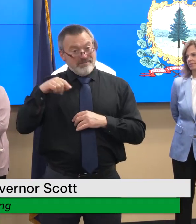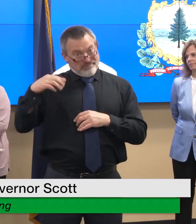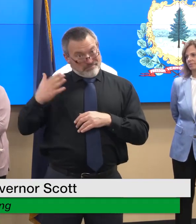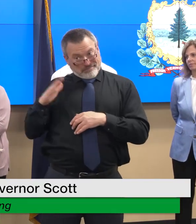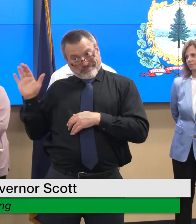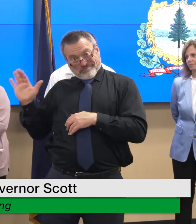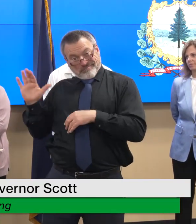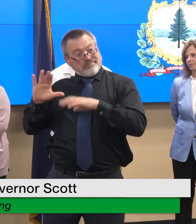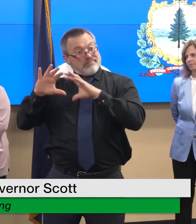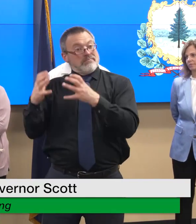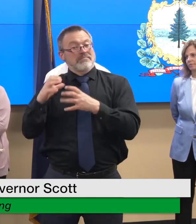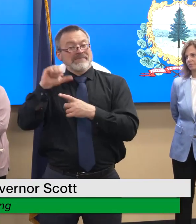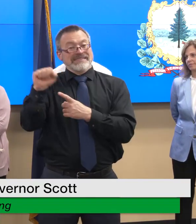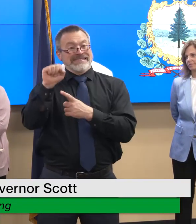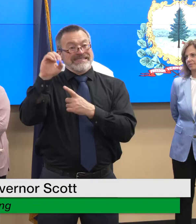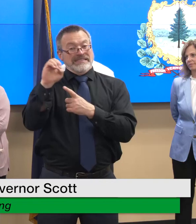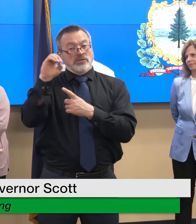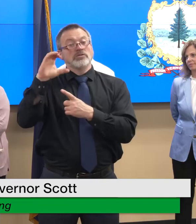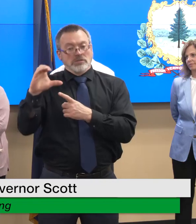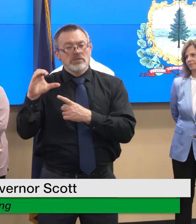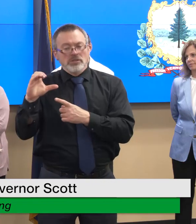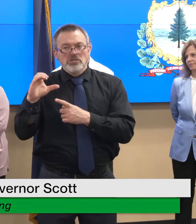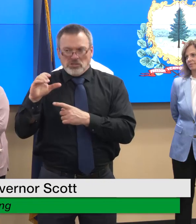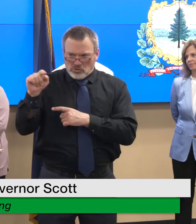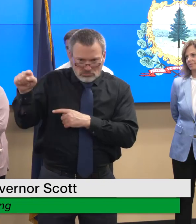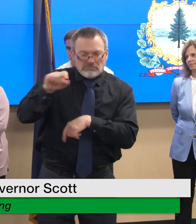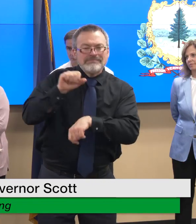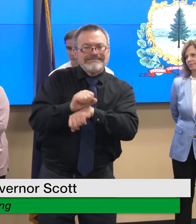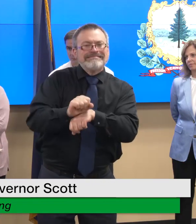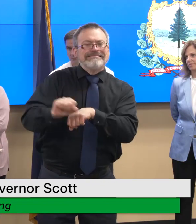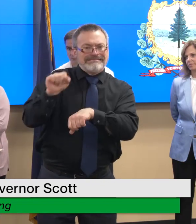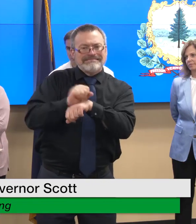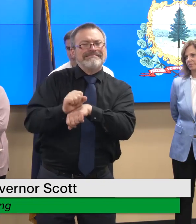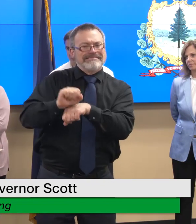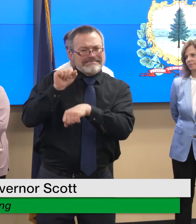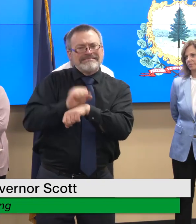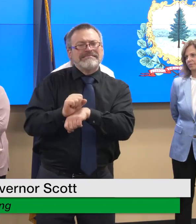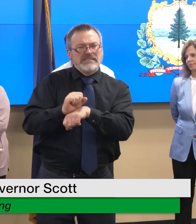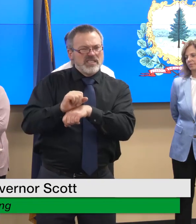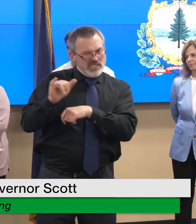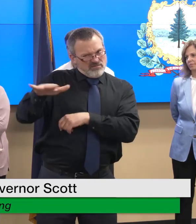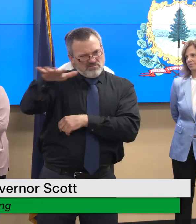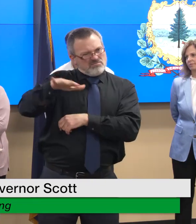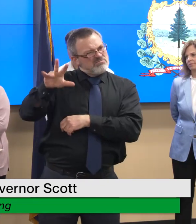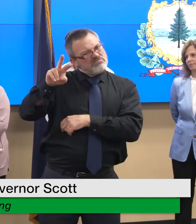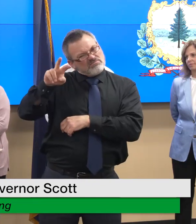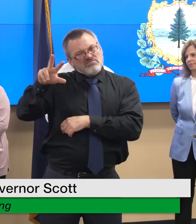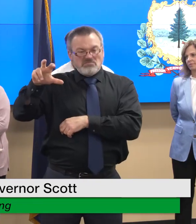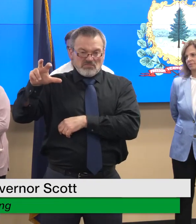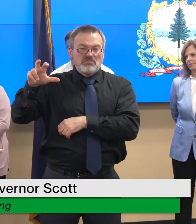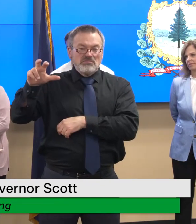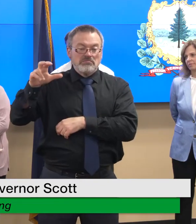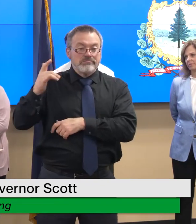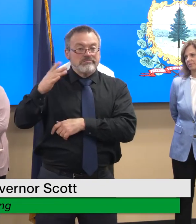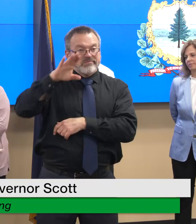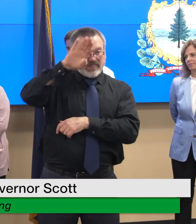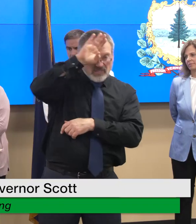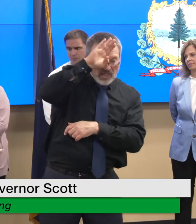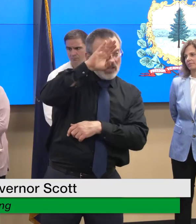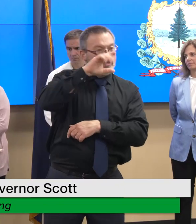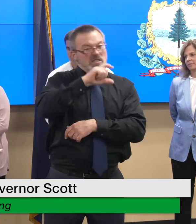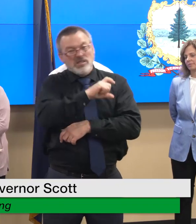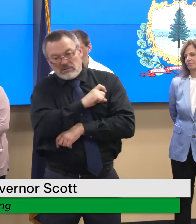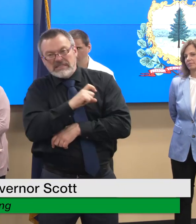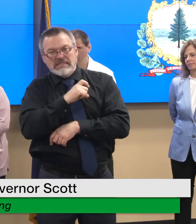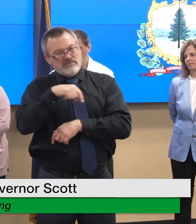Center structure. This includes hundreds of state employees, countless first responders, as well as